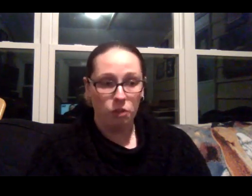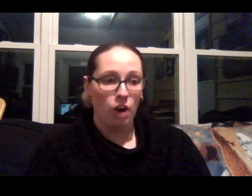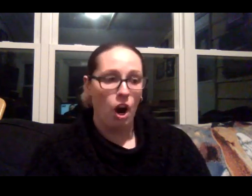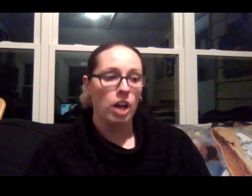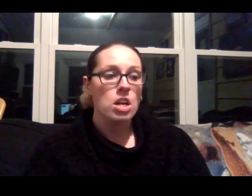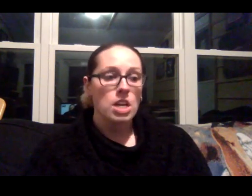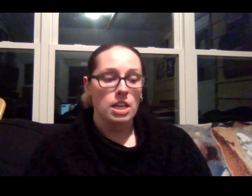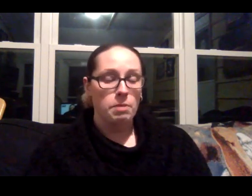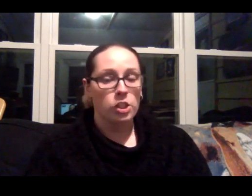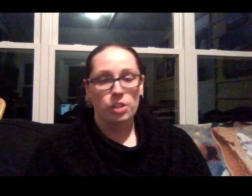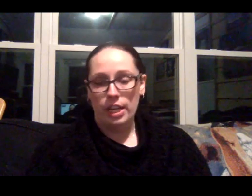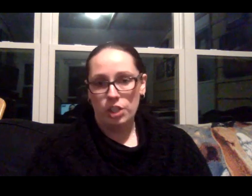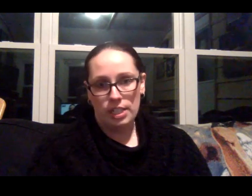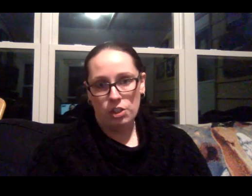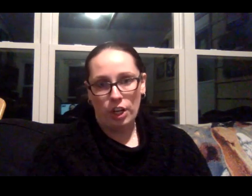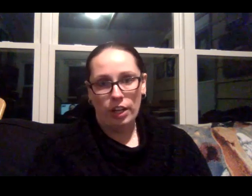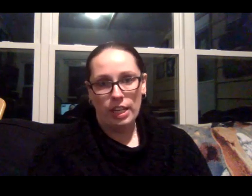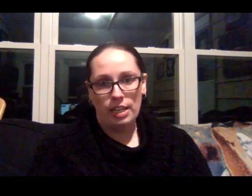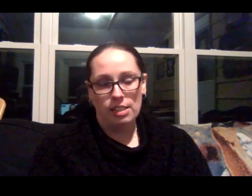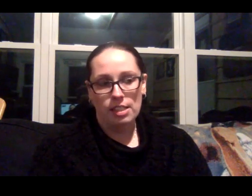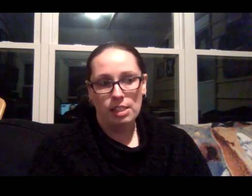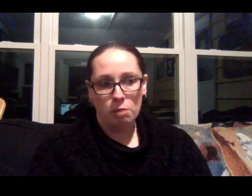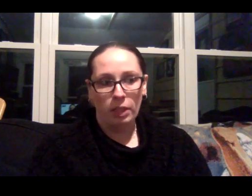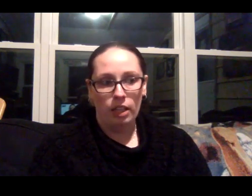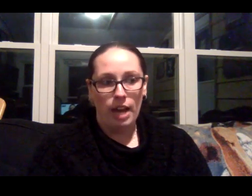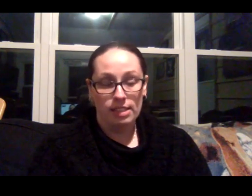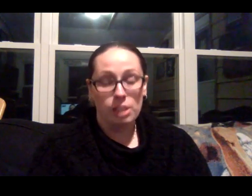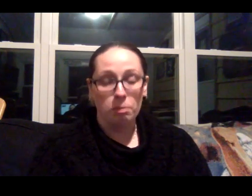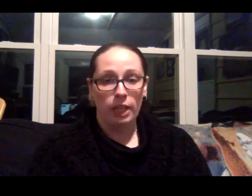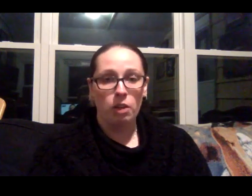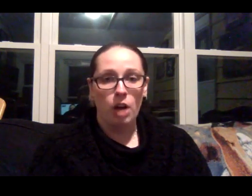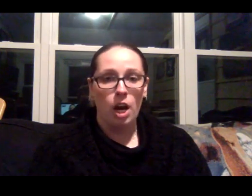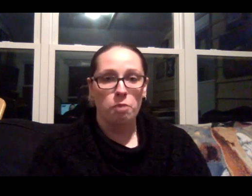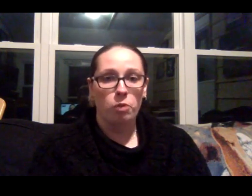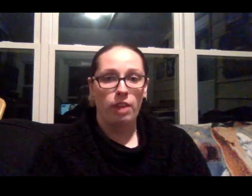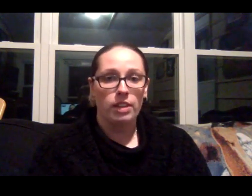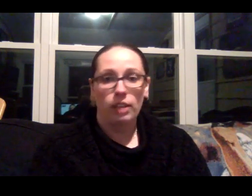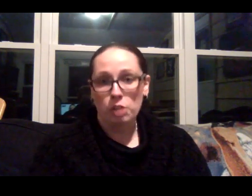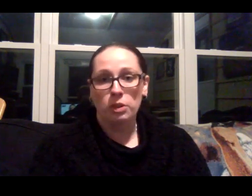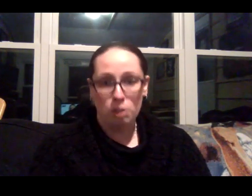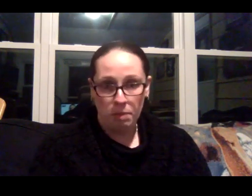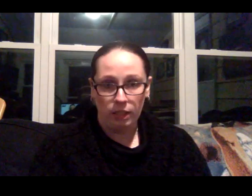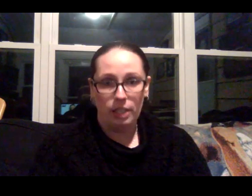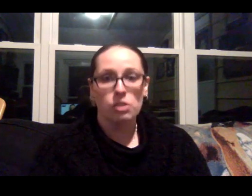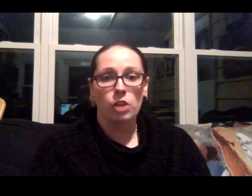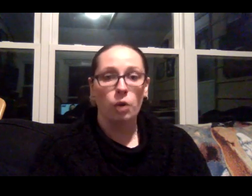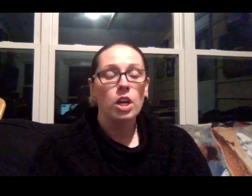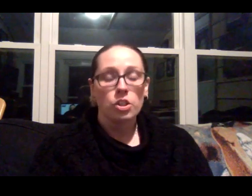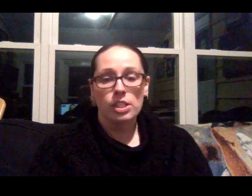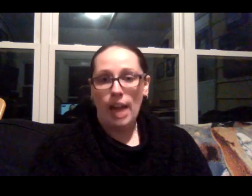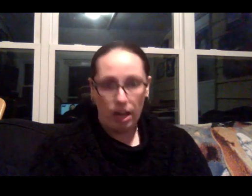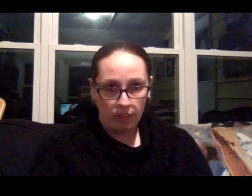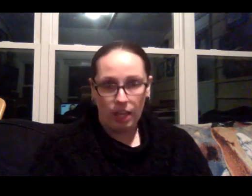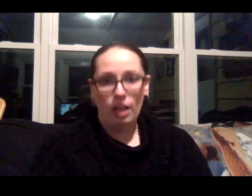lot so far. His special education teacher is a sibling, has a sibling with intellectual disability. So